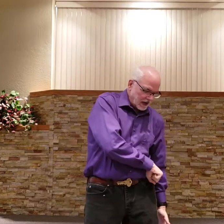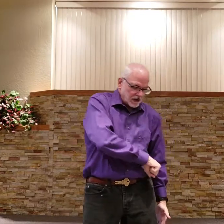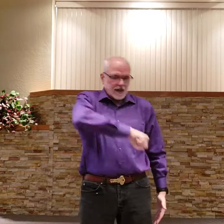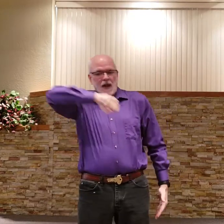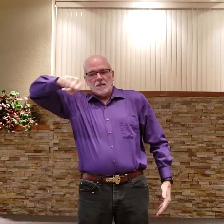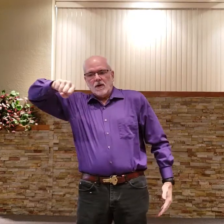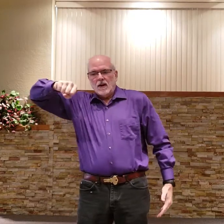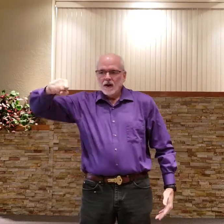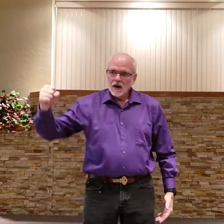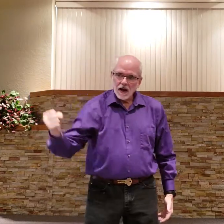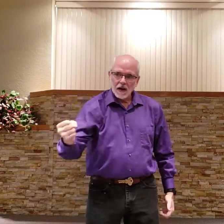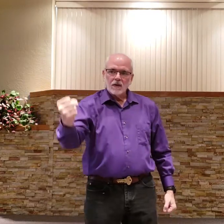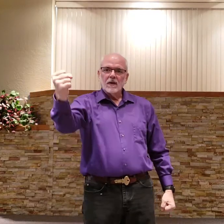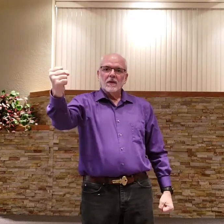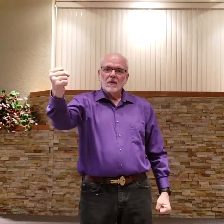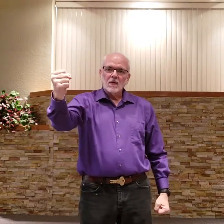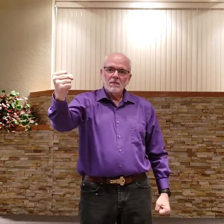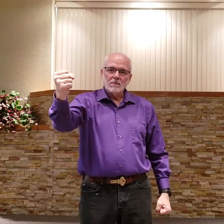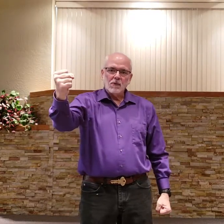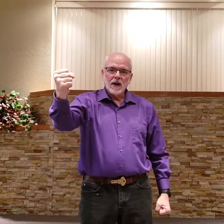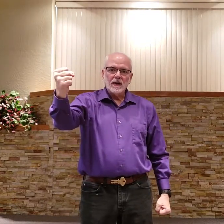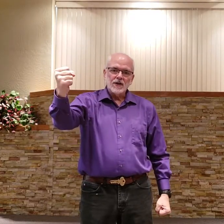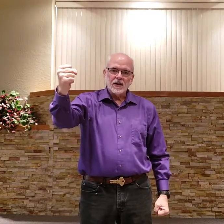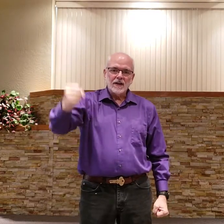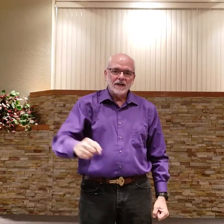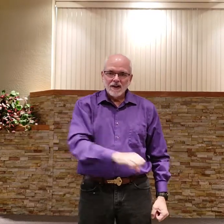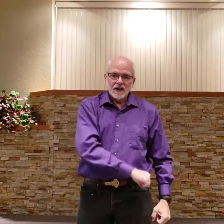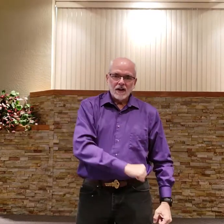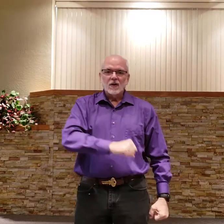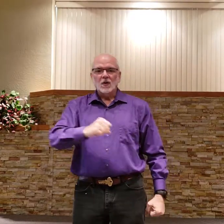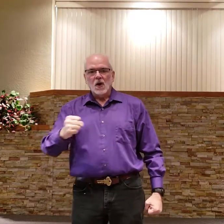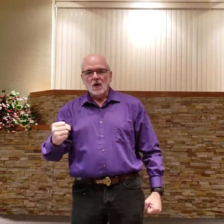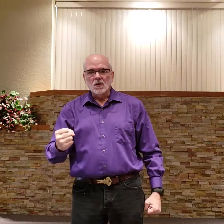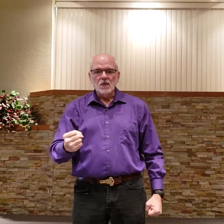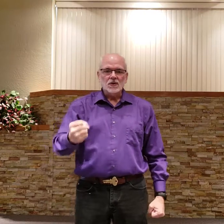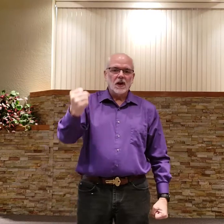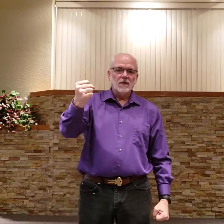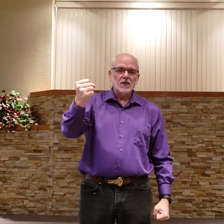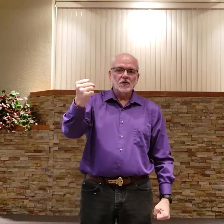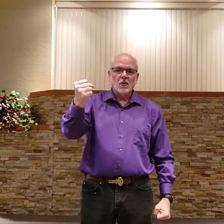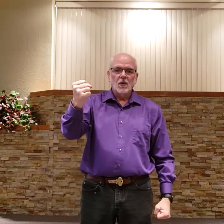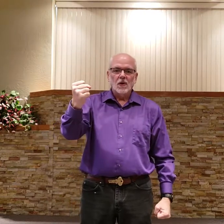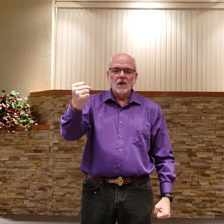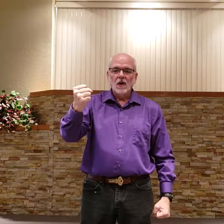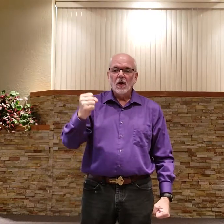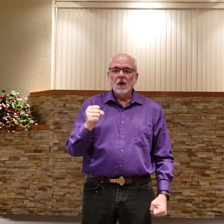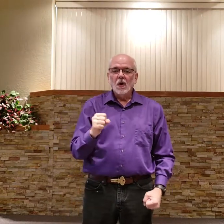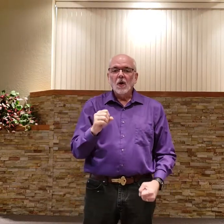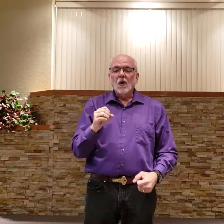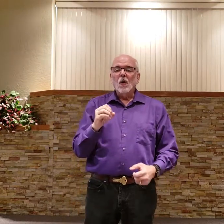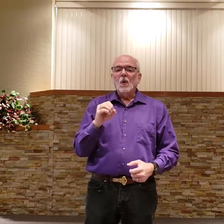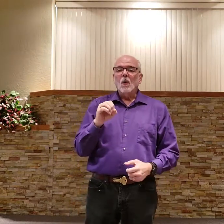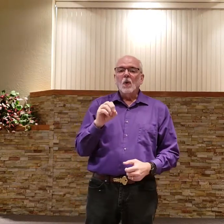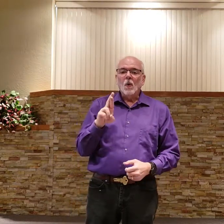your scabbard and brandish it. Hear all who suffer sword,